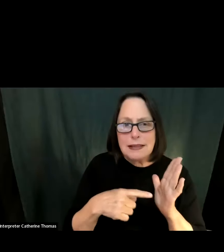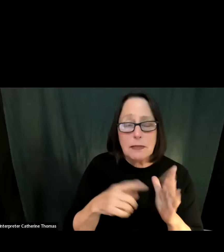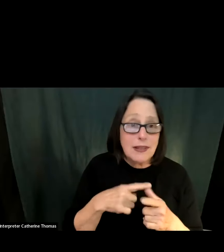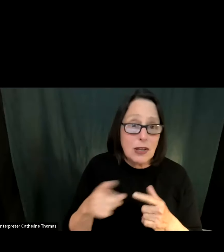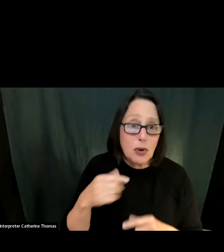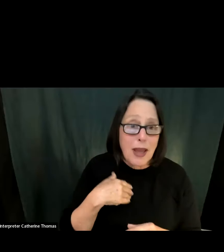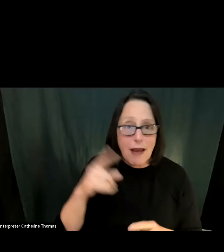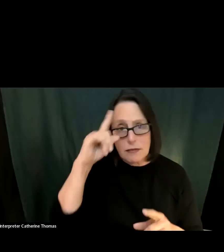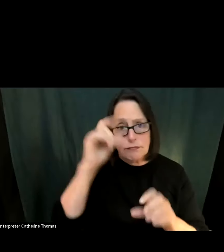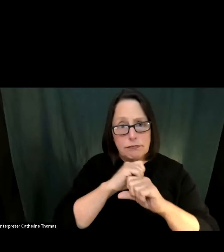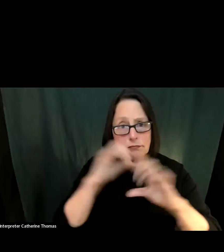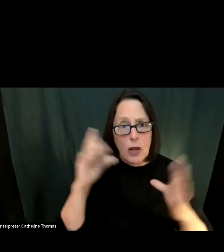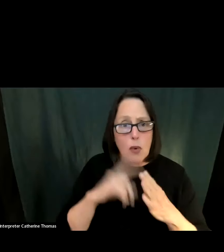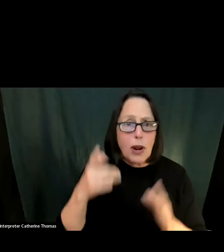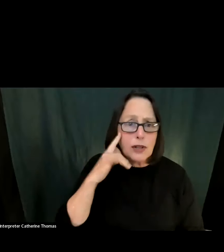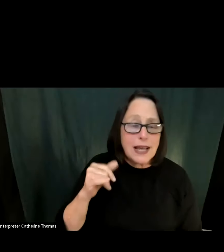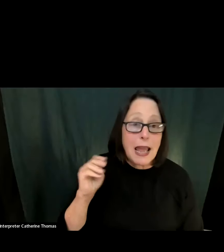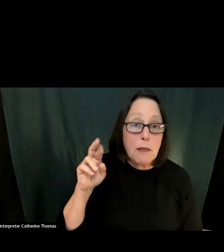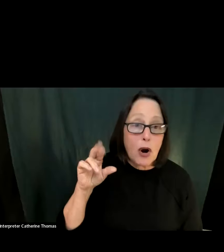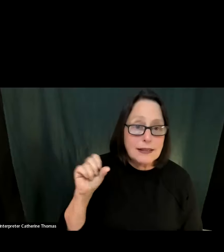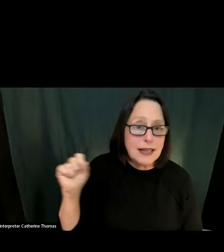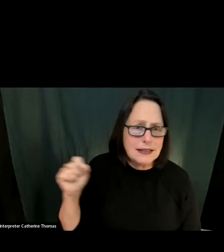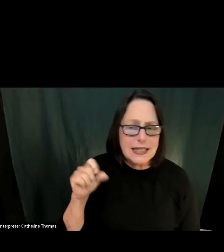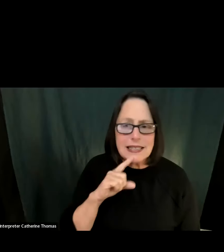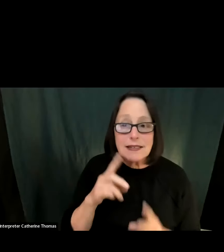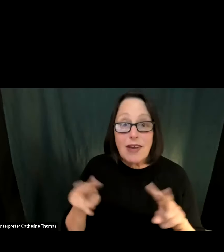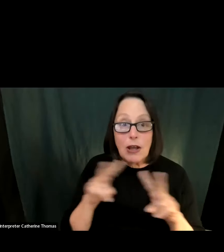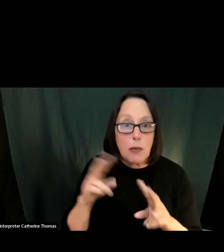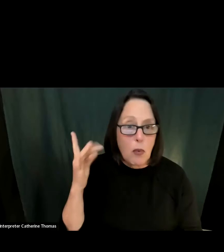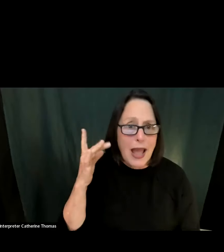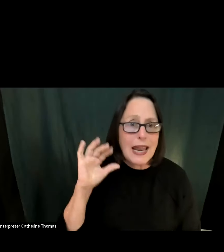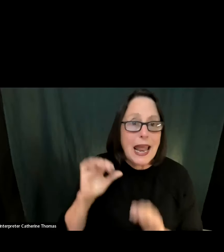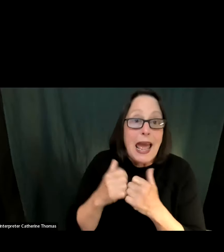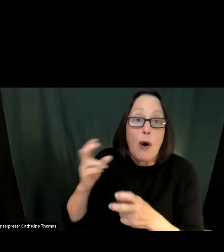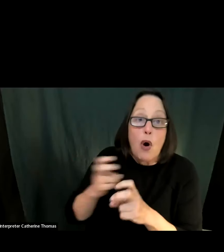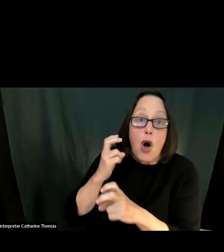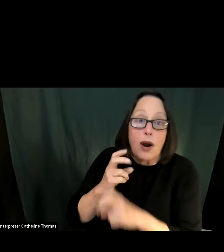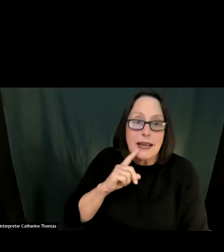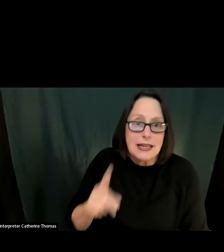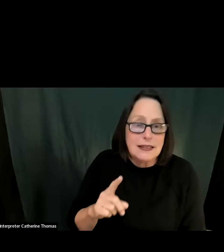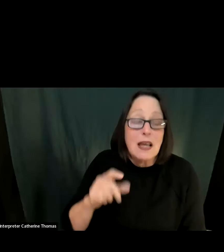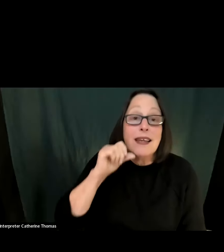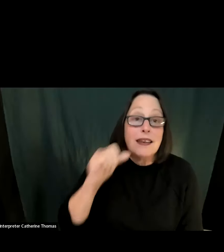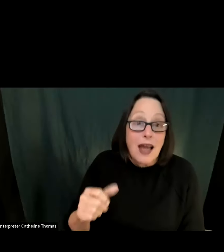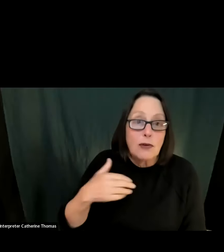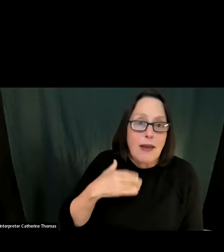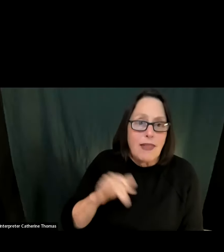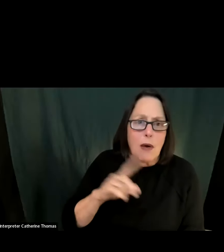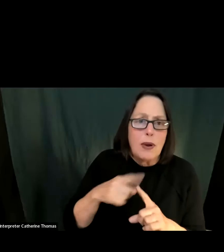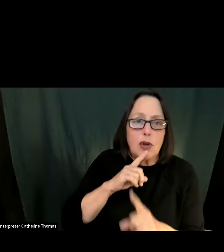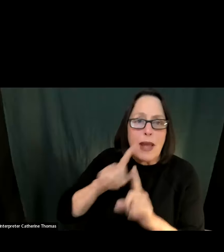of how valuable MRSS can be and how hard it is actually to not have that when you're answering crisis